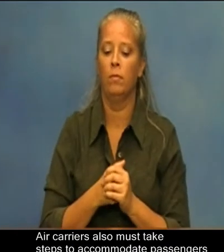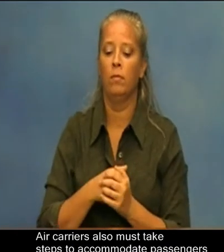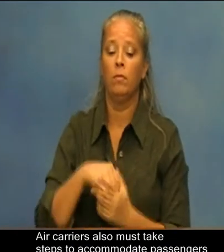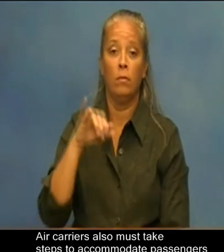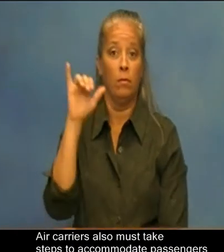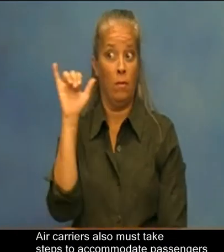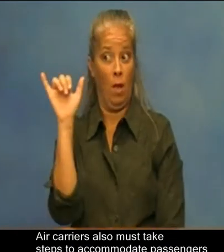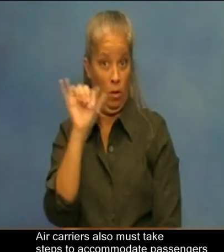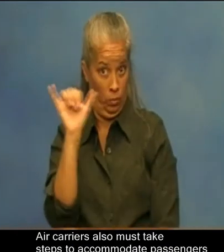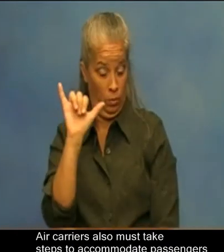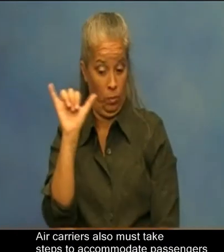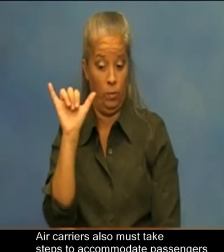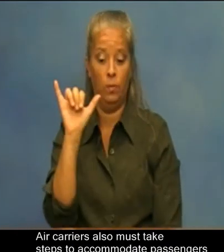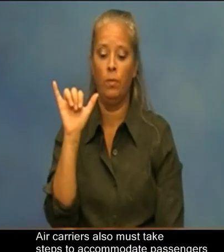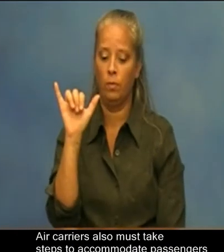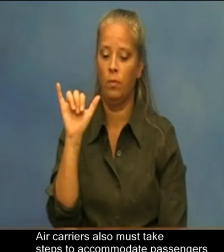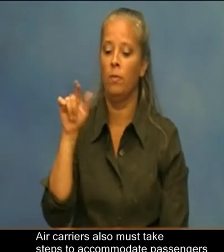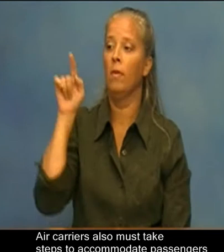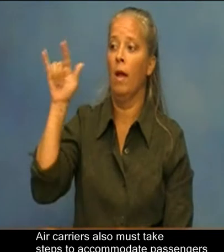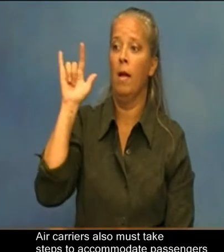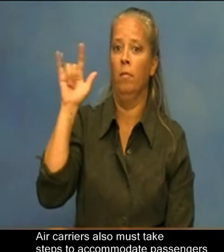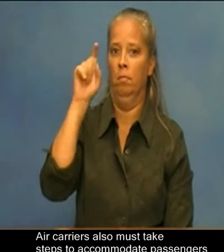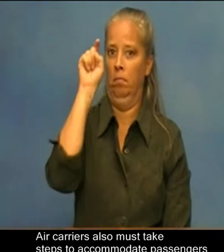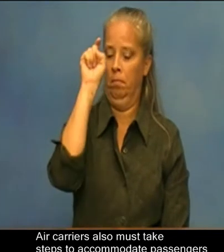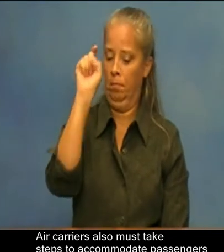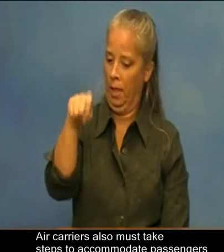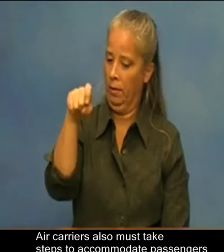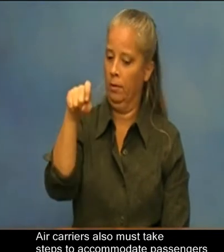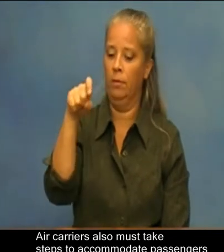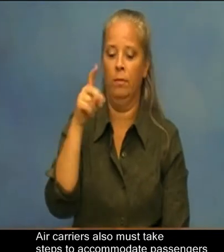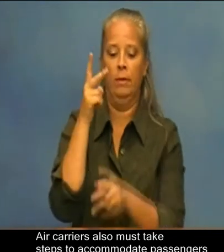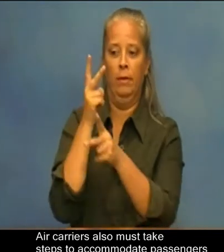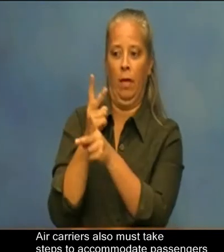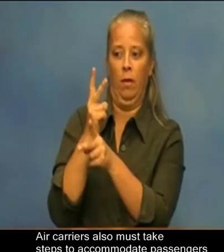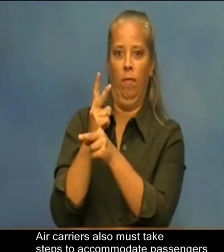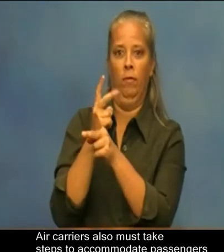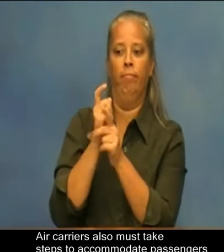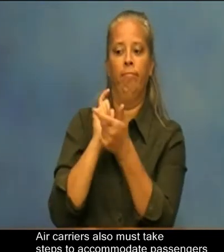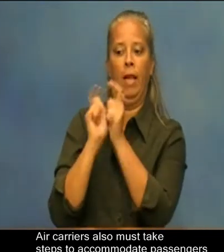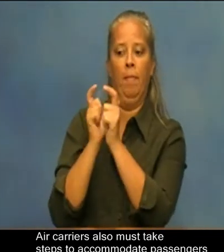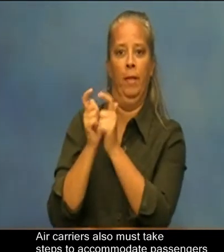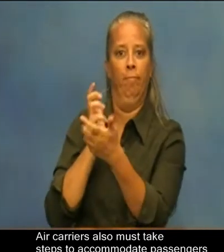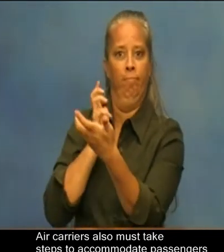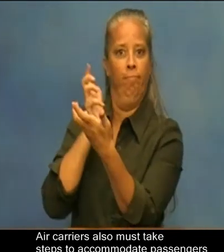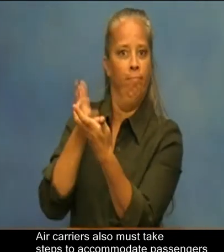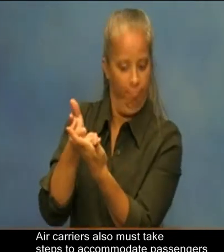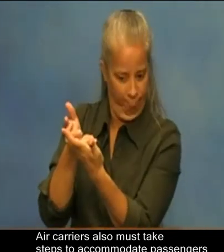Air carriers also must take steps to accommodate passengers who have a disability.